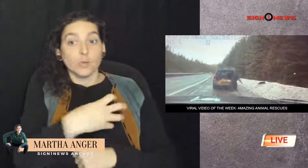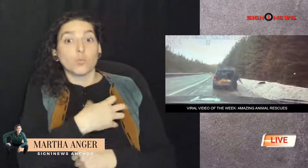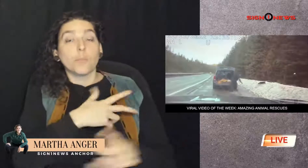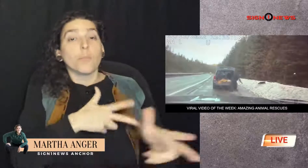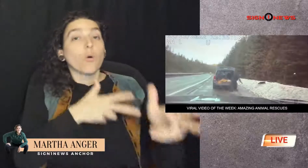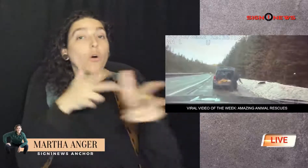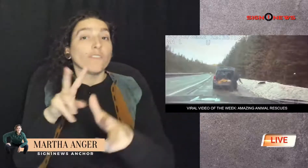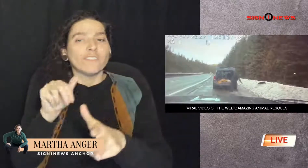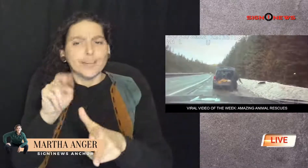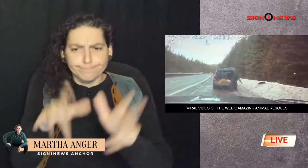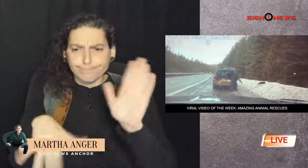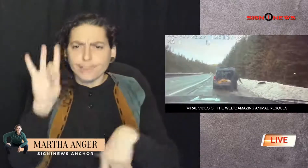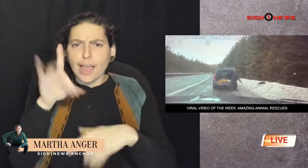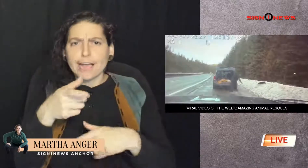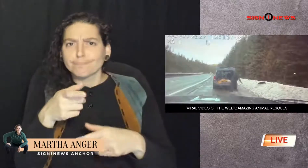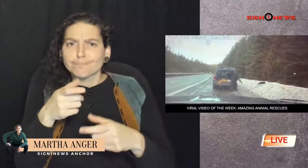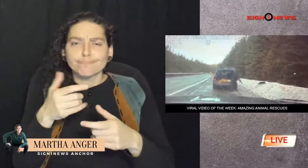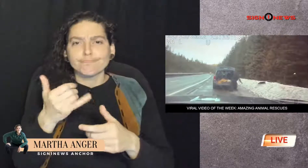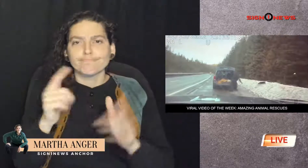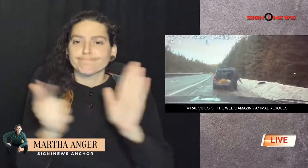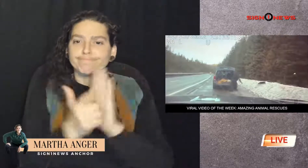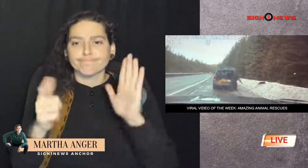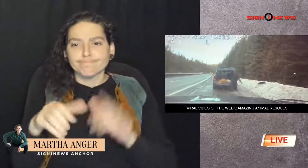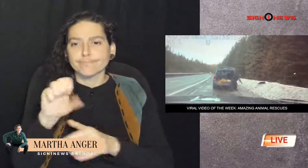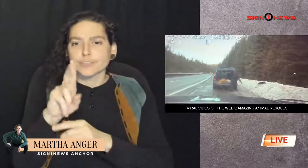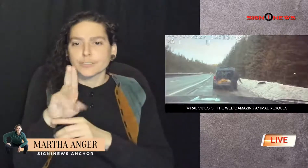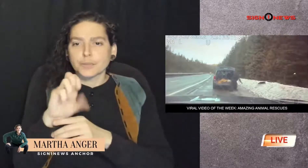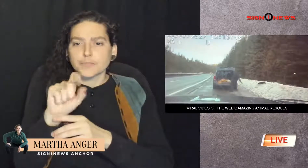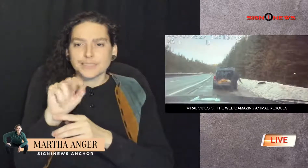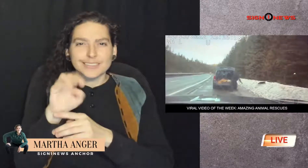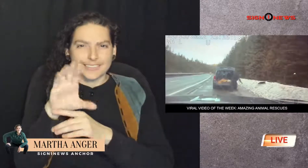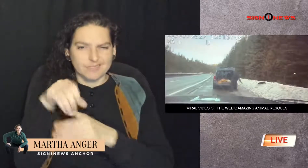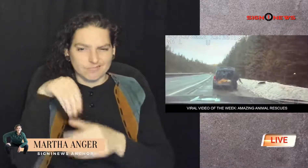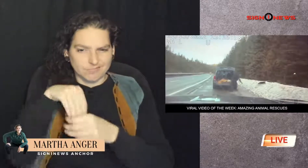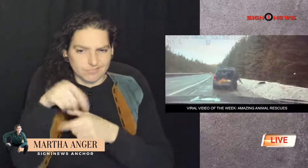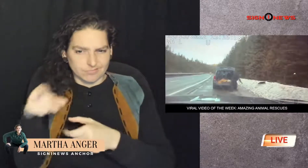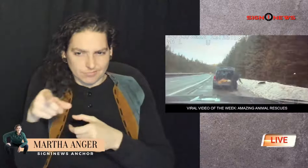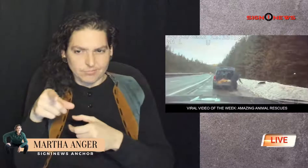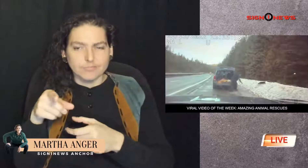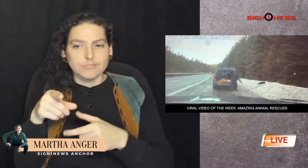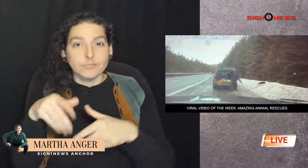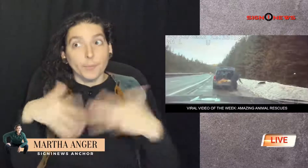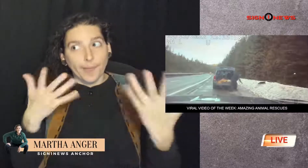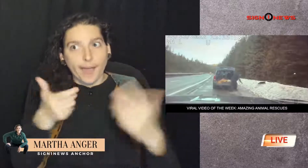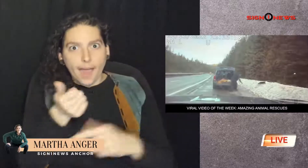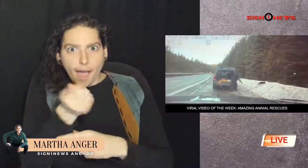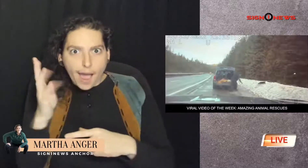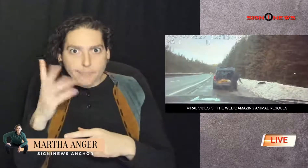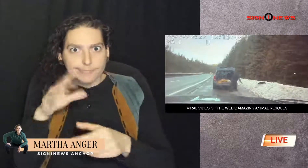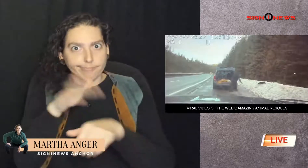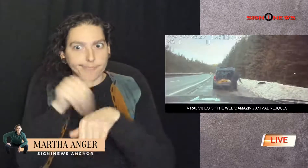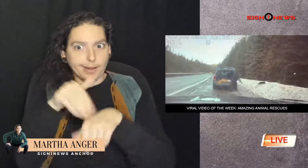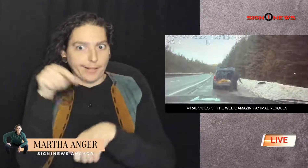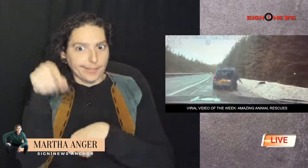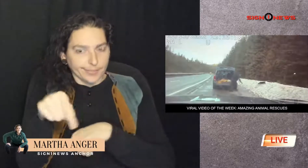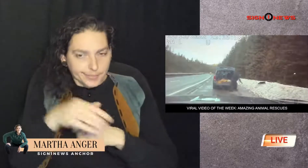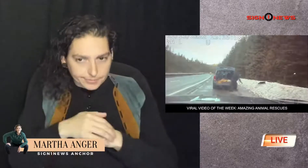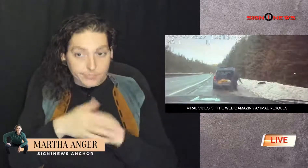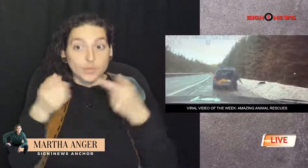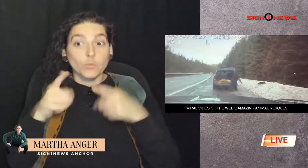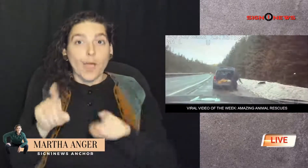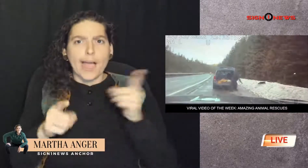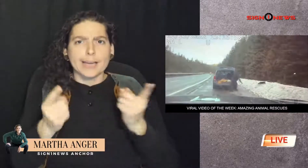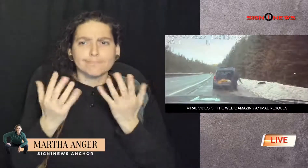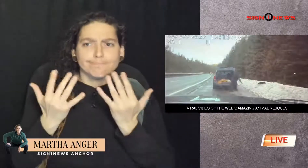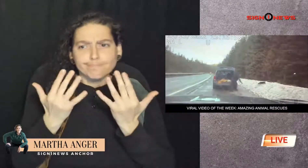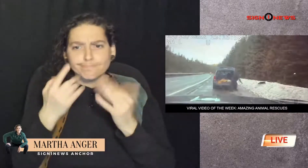running away. The trooper had pulled over a van and found controlled substances inside, as well as a couple